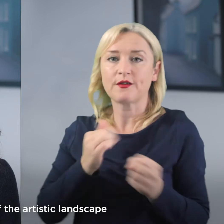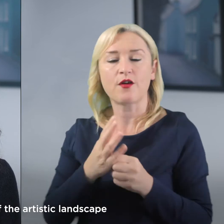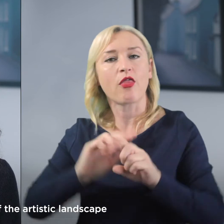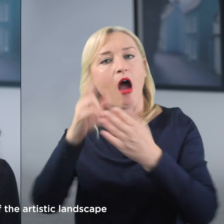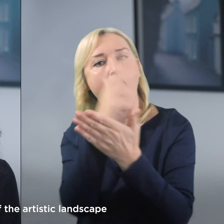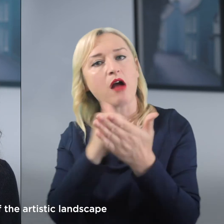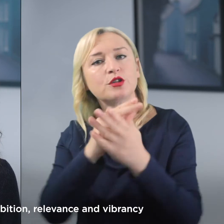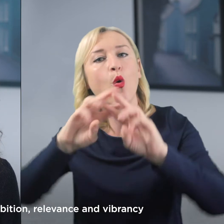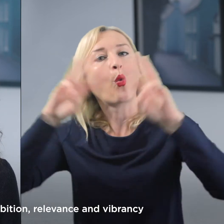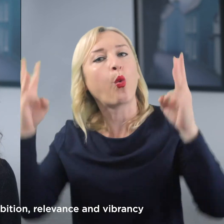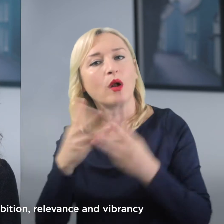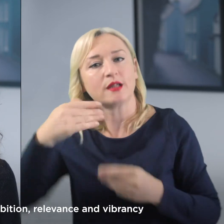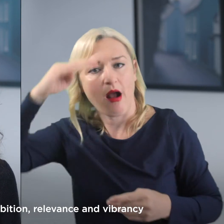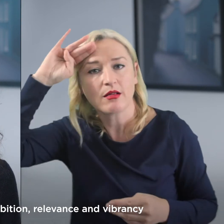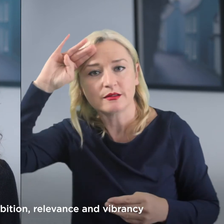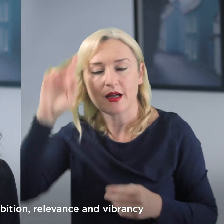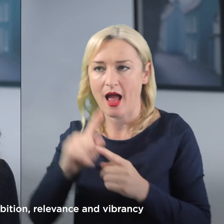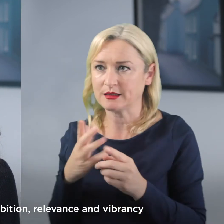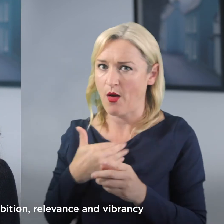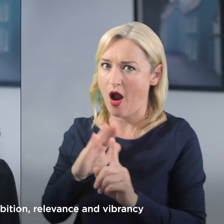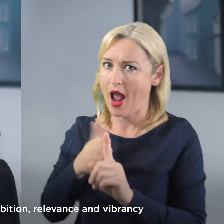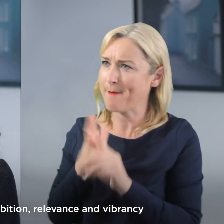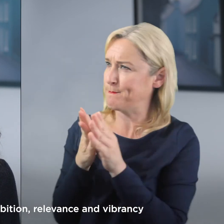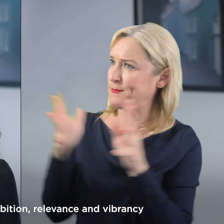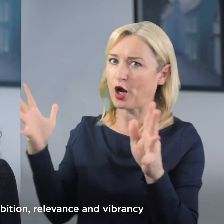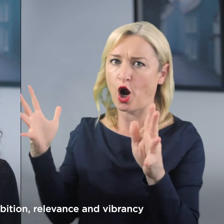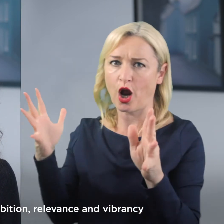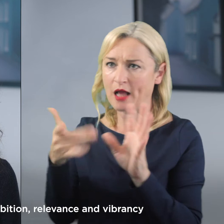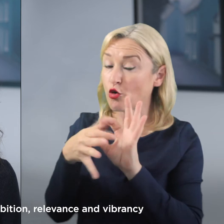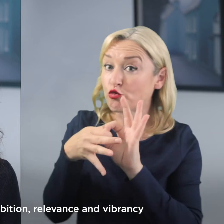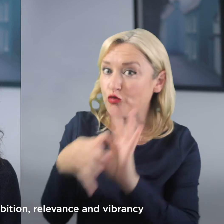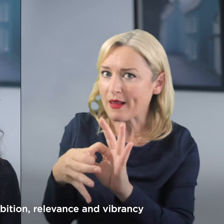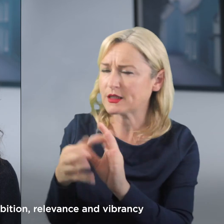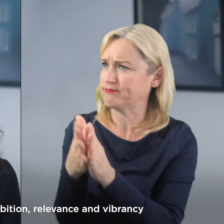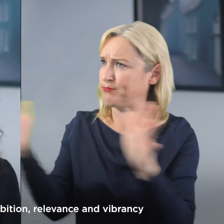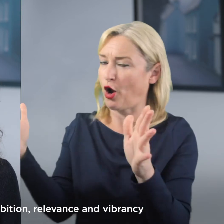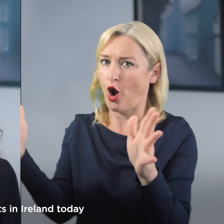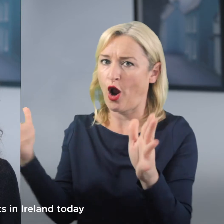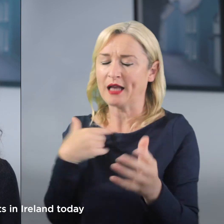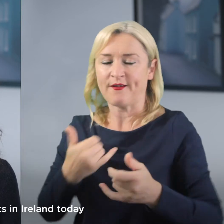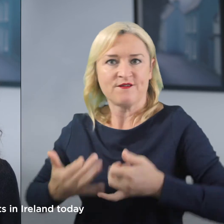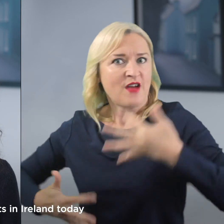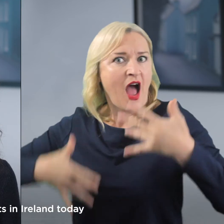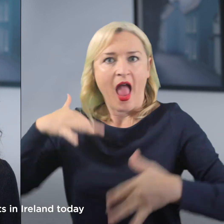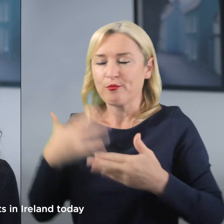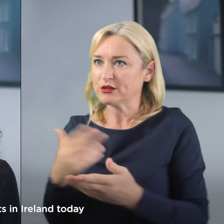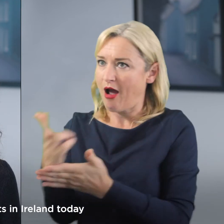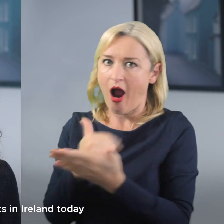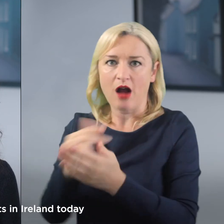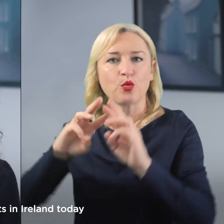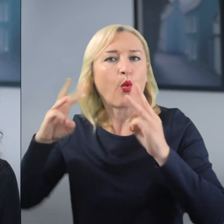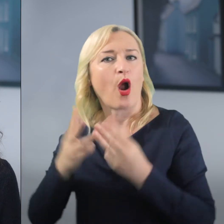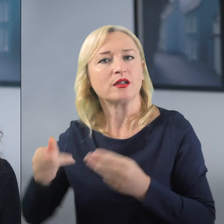artistic landscape and to extend the ambition, relevance and vibrancy of the arts in Ireland today.